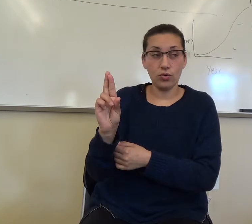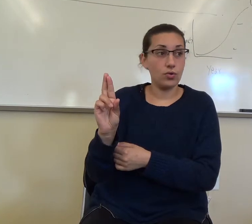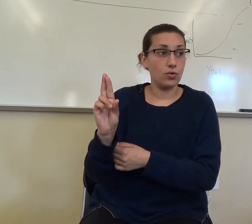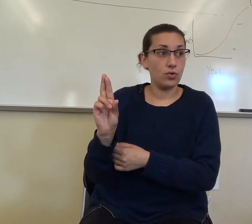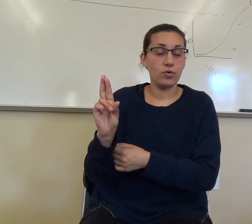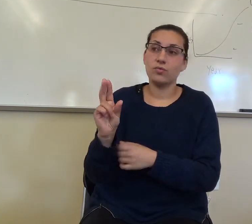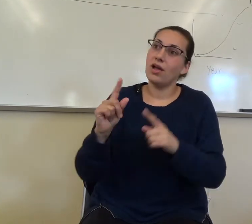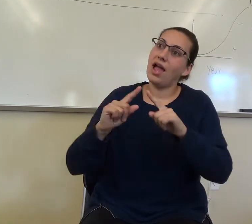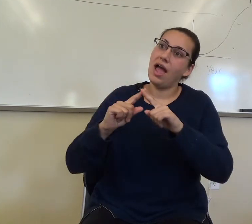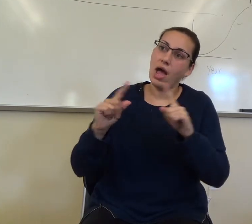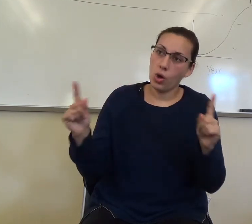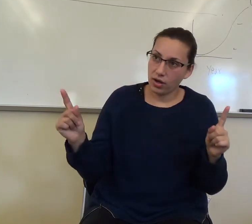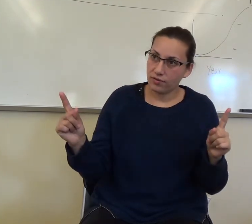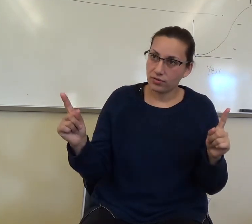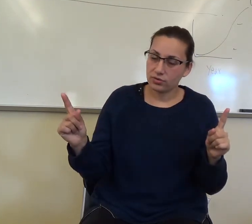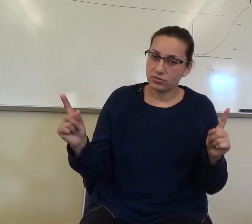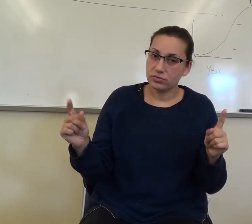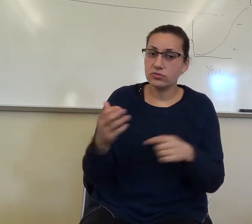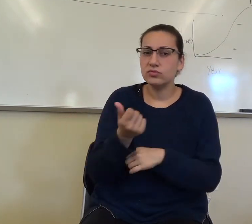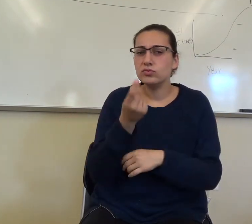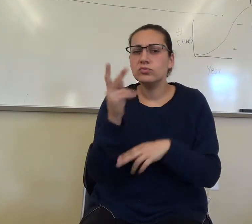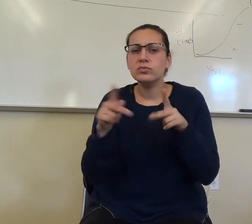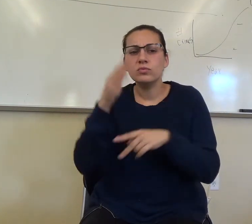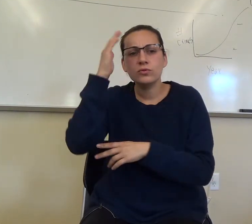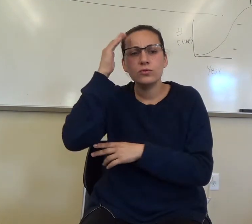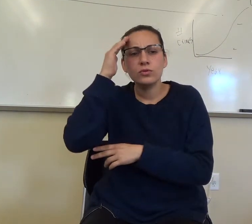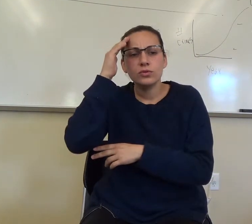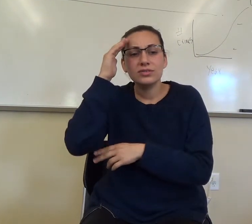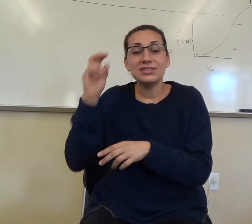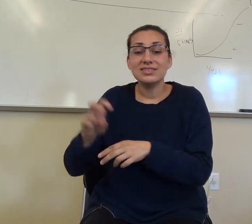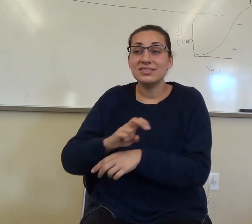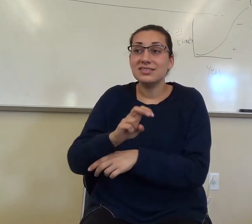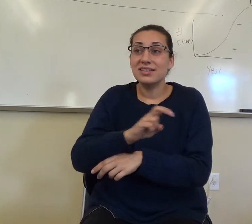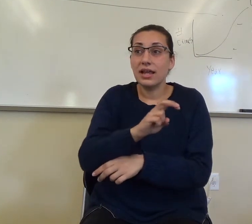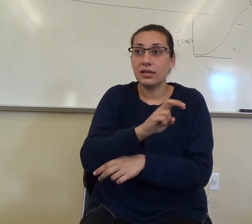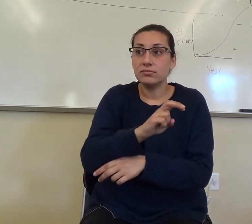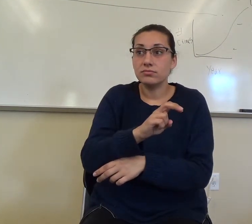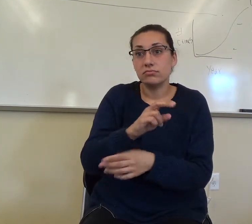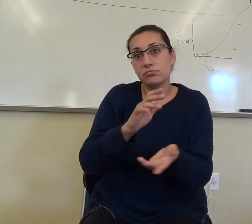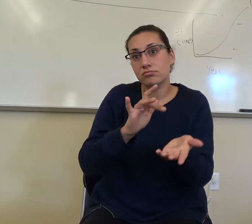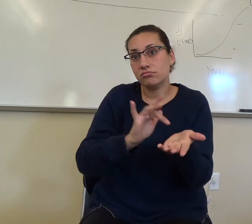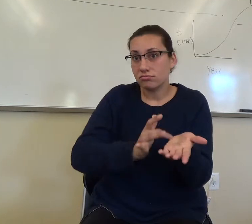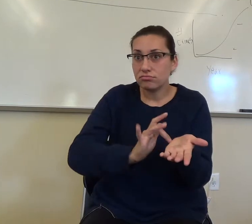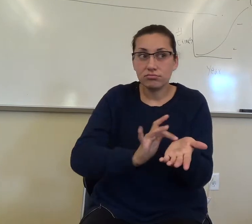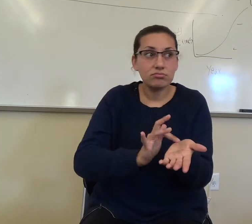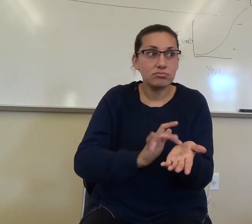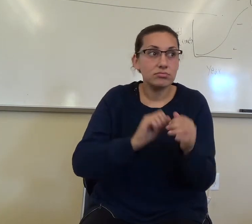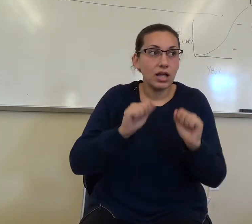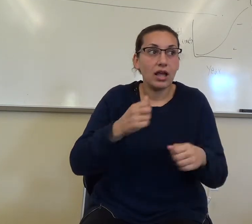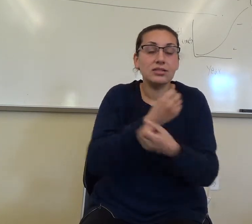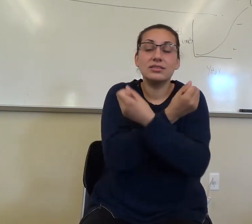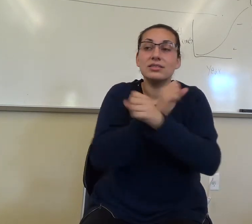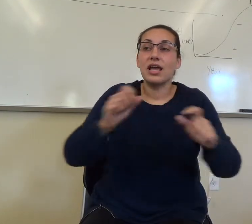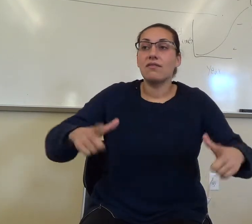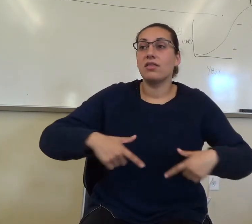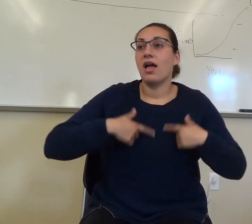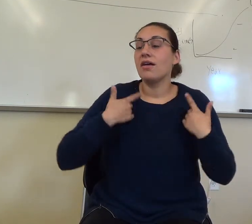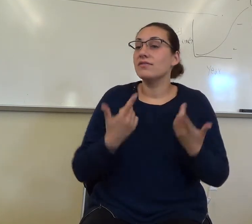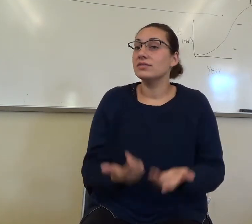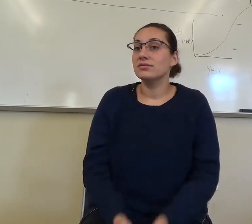few people are aware that snake venom can, on occasion, save lives.